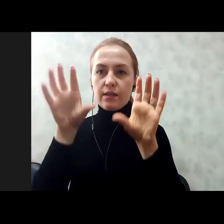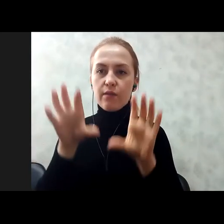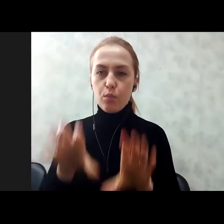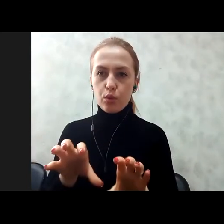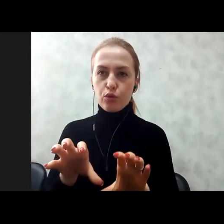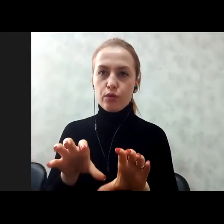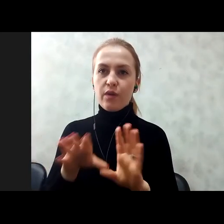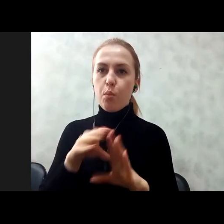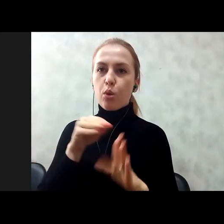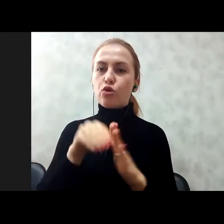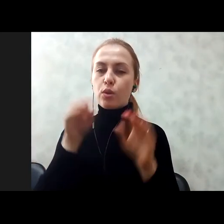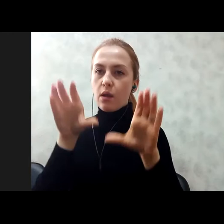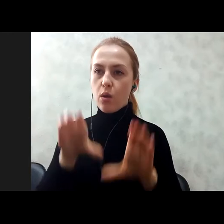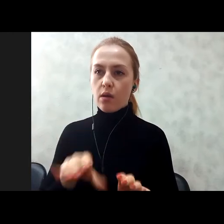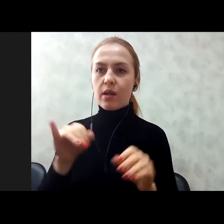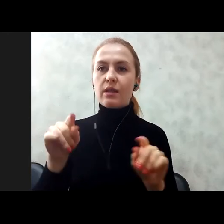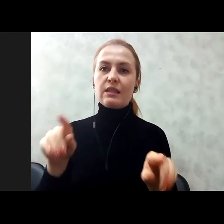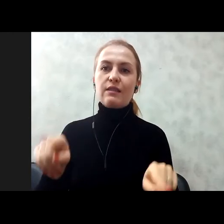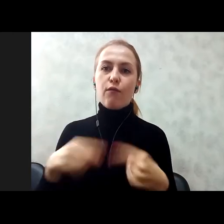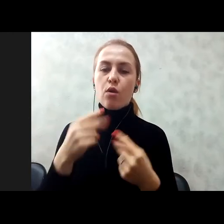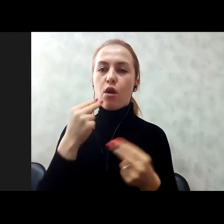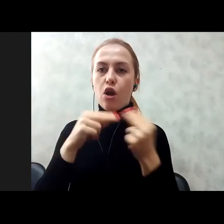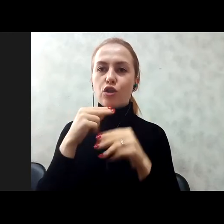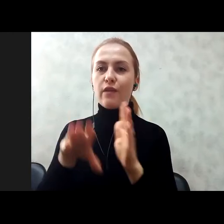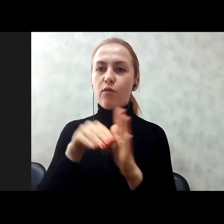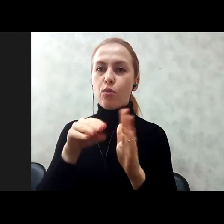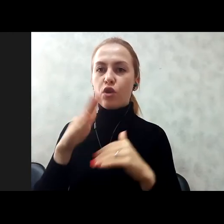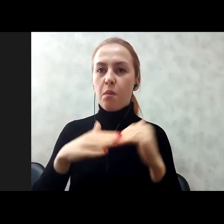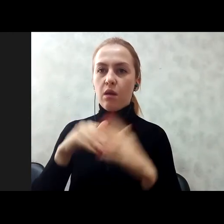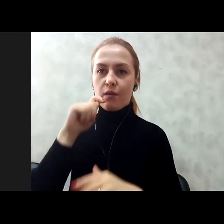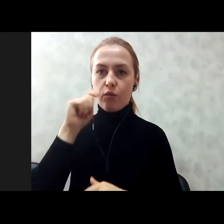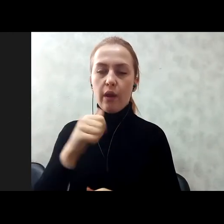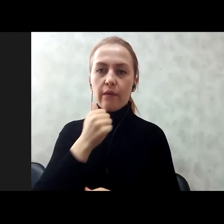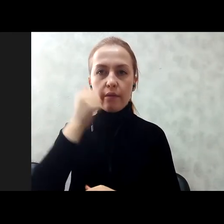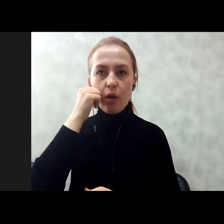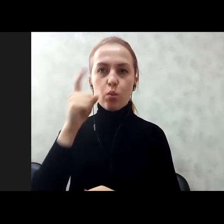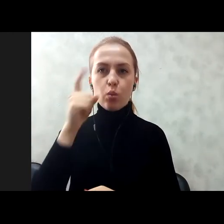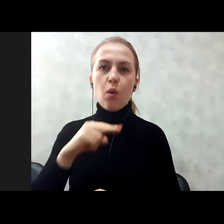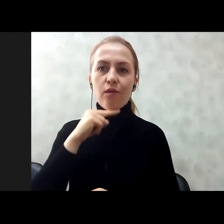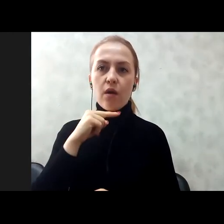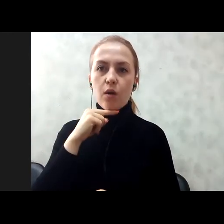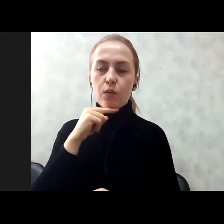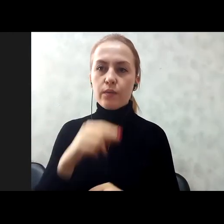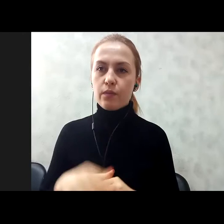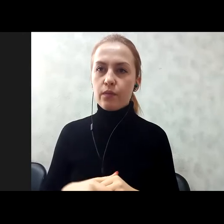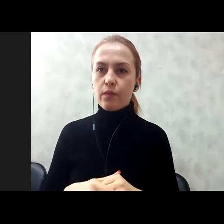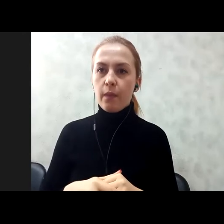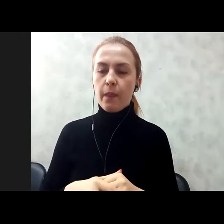of election legislation and formation of best practices in Ukraine. Thank you very much for your attention. Thank